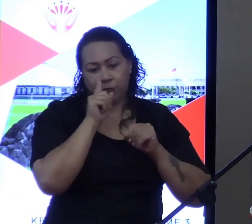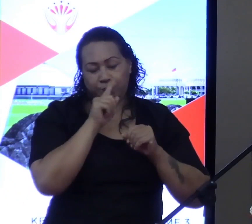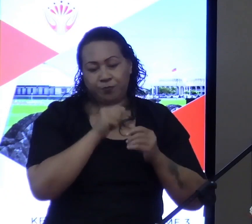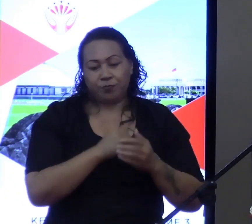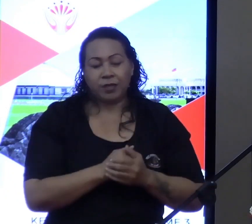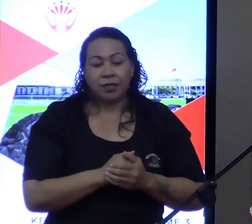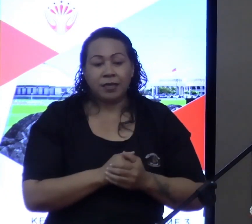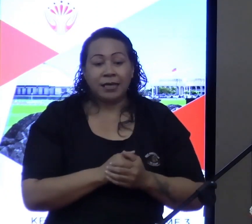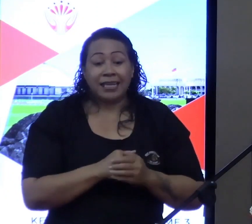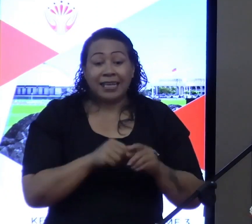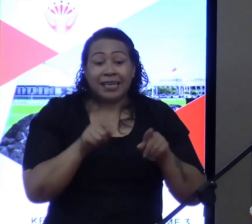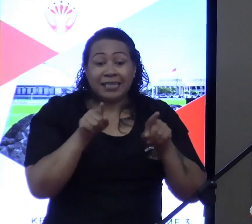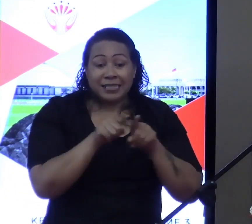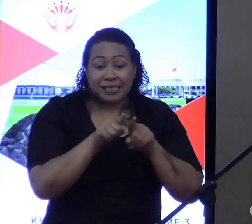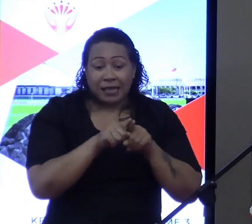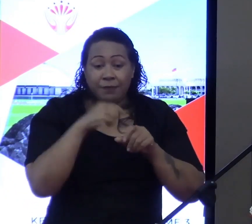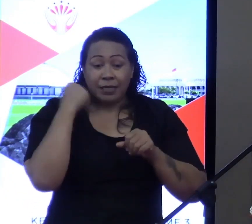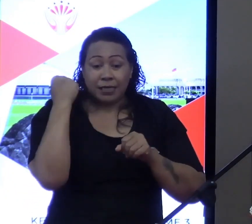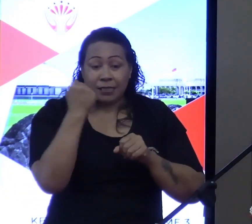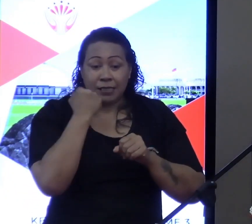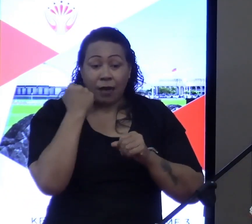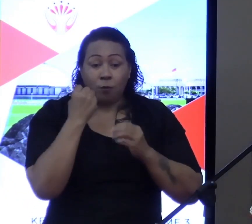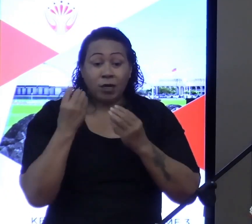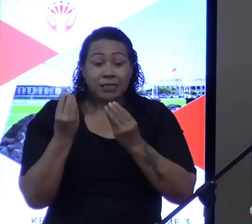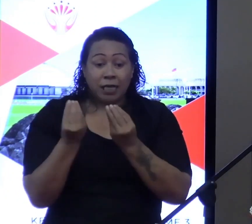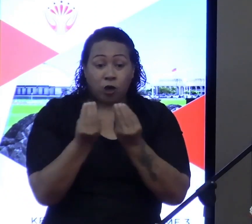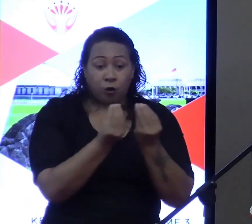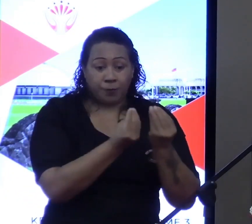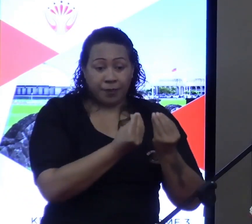as well as Samoa's economy.